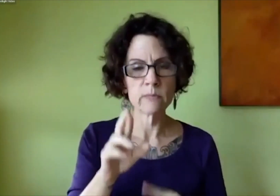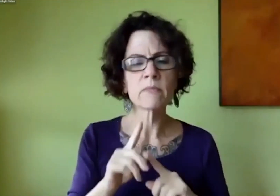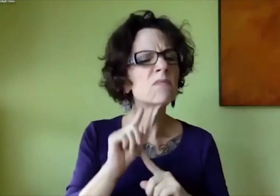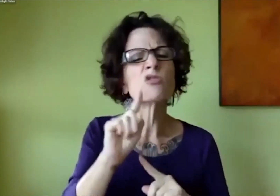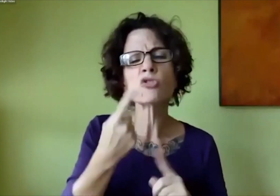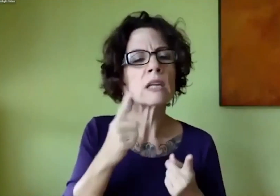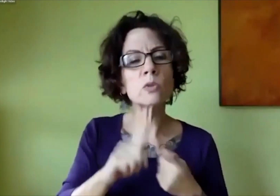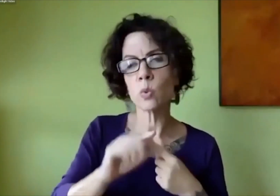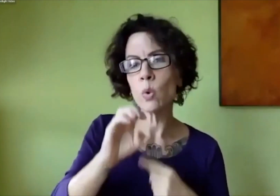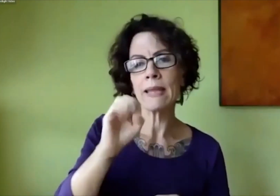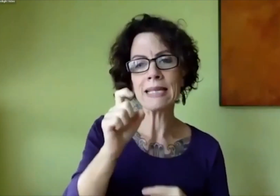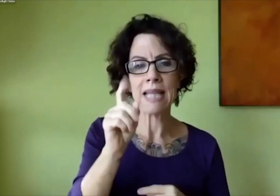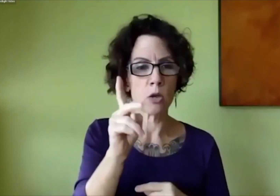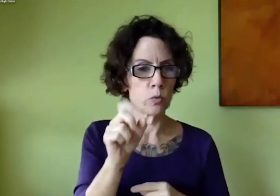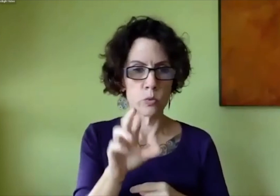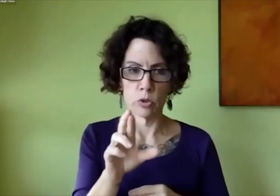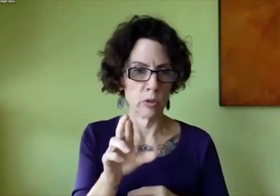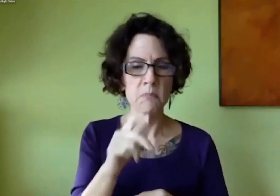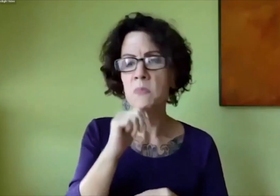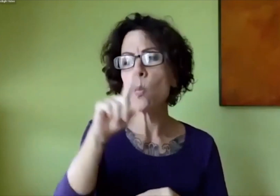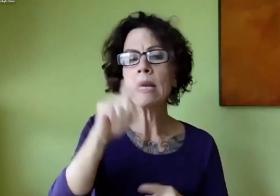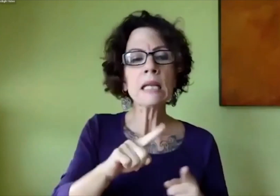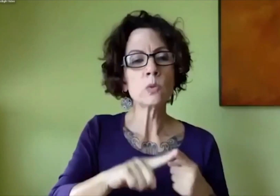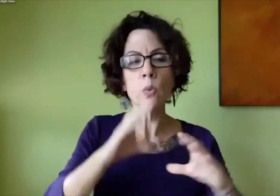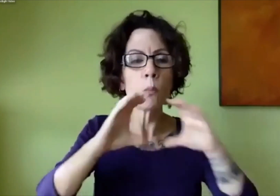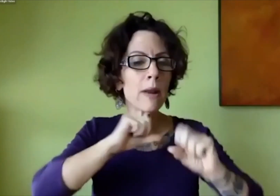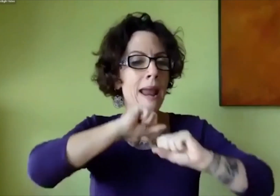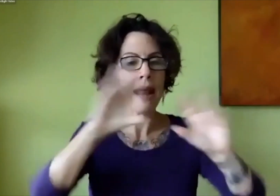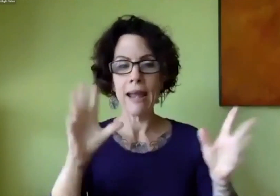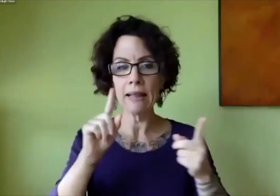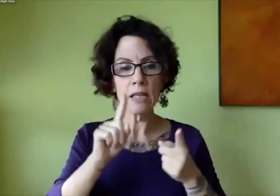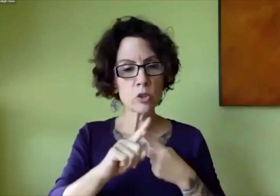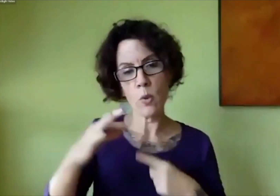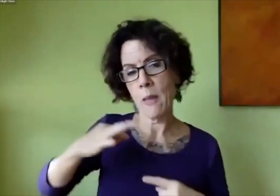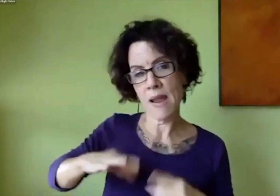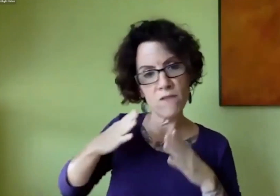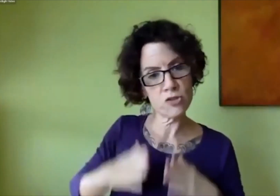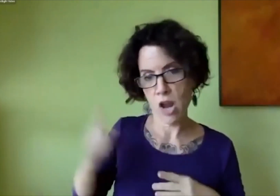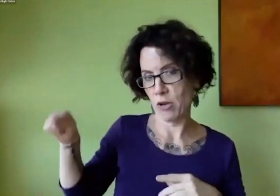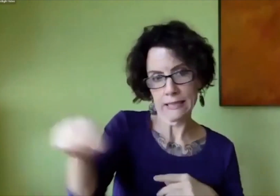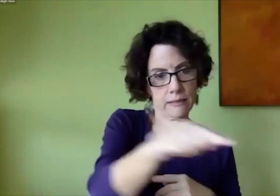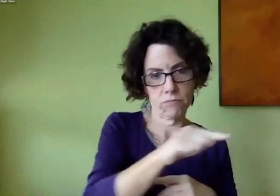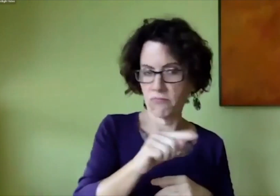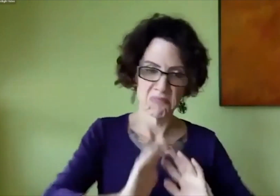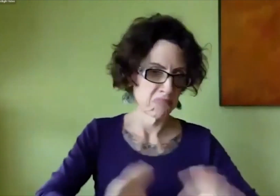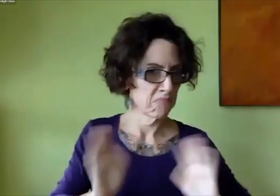executor? You just need to give it to the executor. You don't need to communicate anything to your